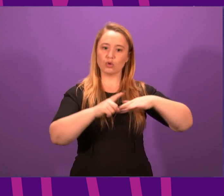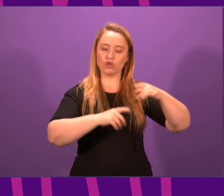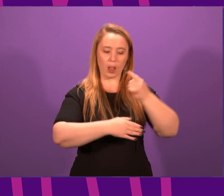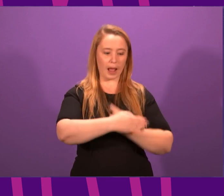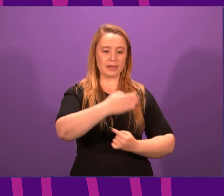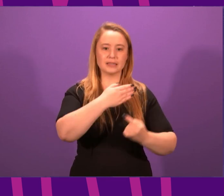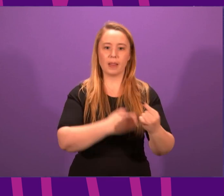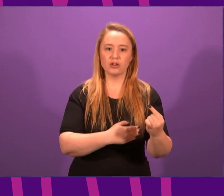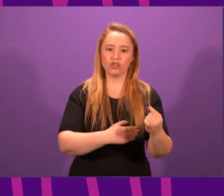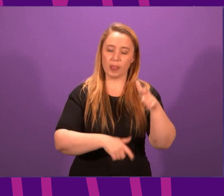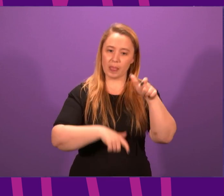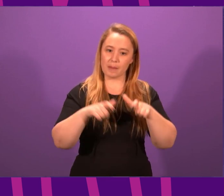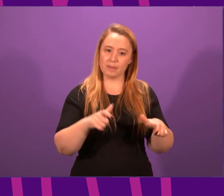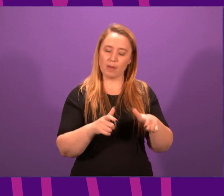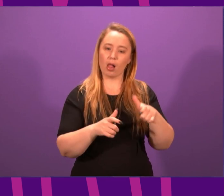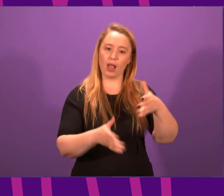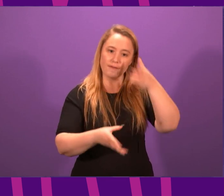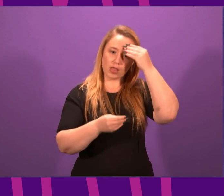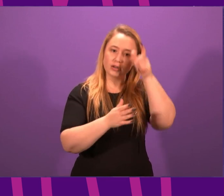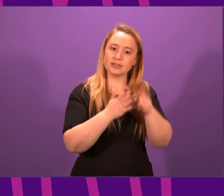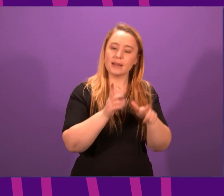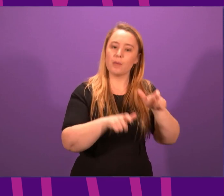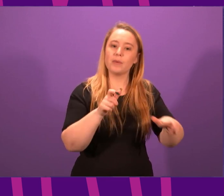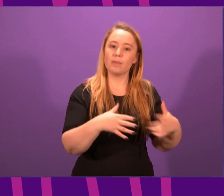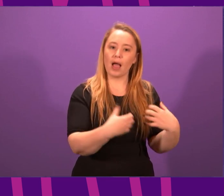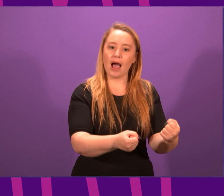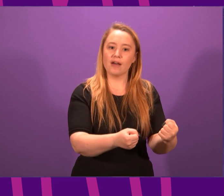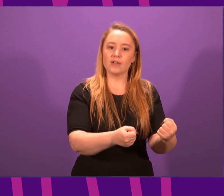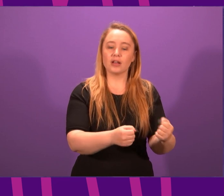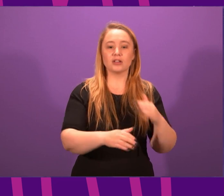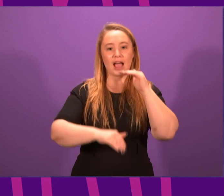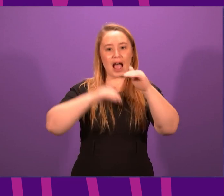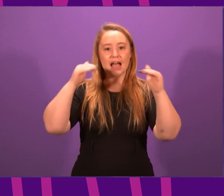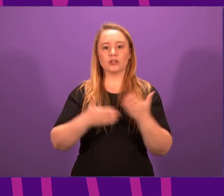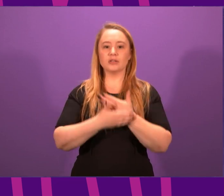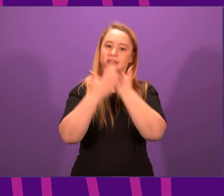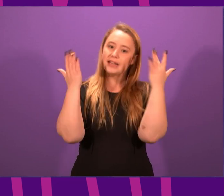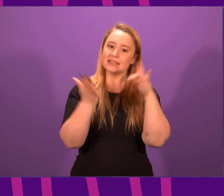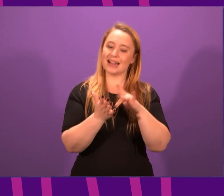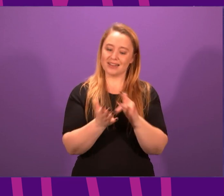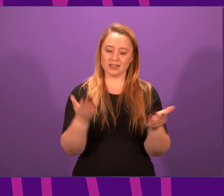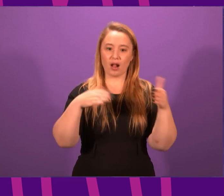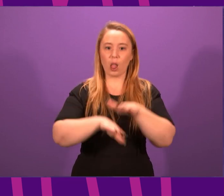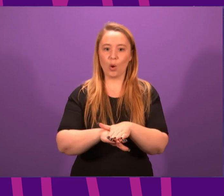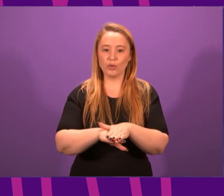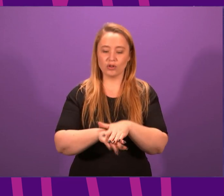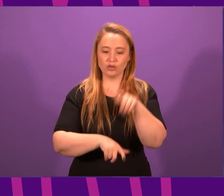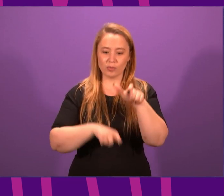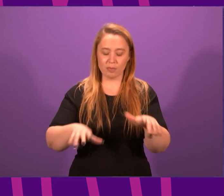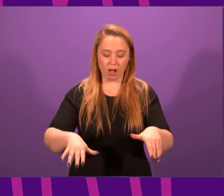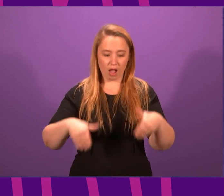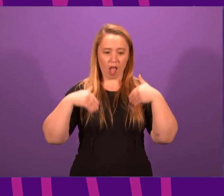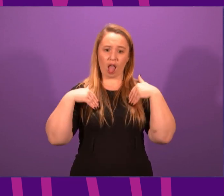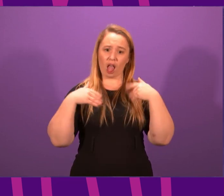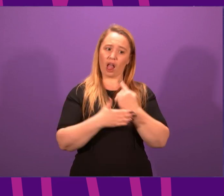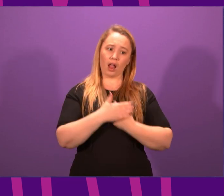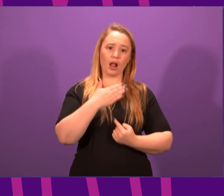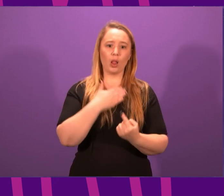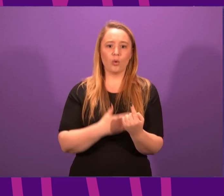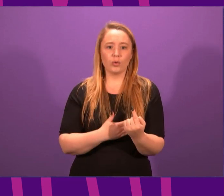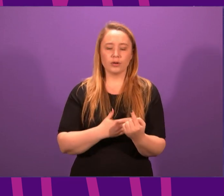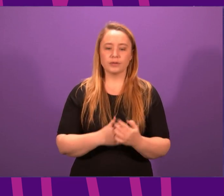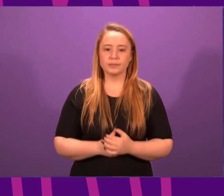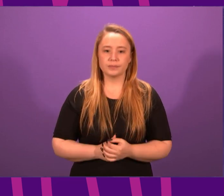learning disabled people as a result of the closure of adult day services or adult resource centres, as they're sometimes